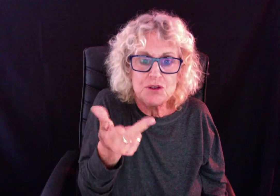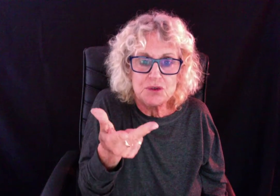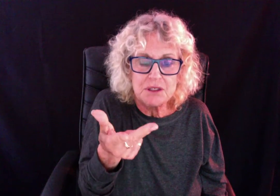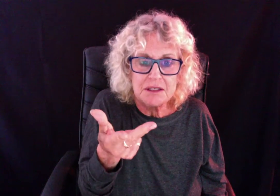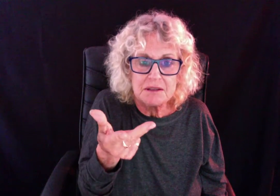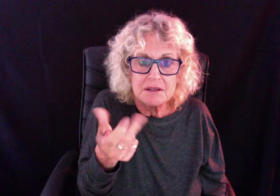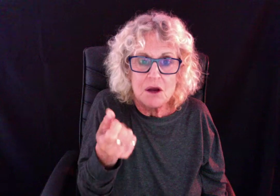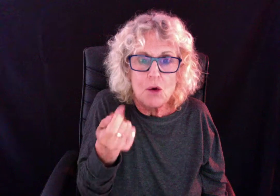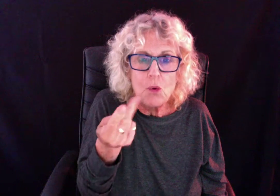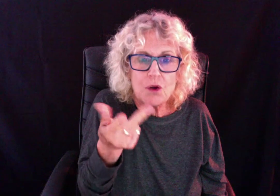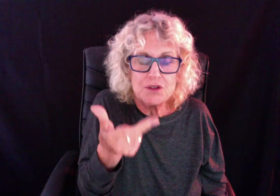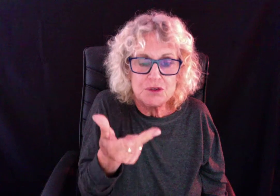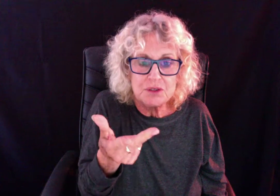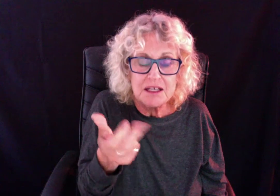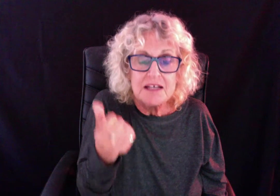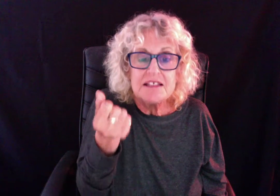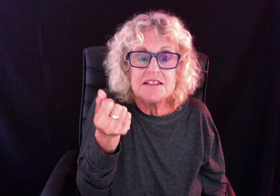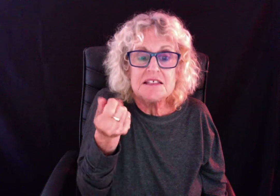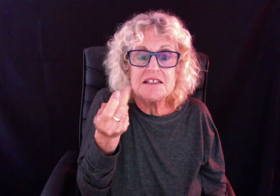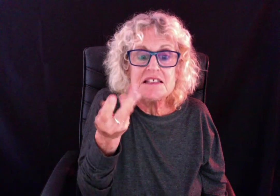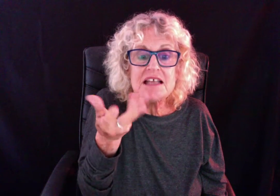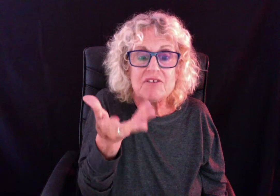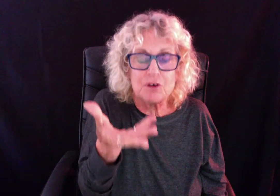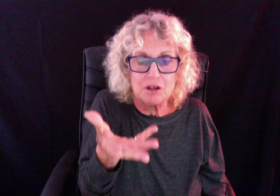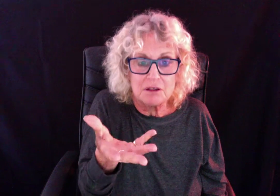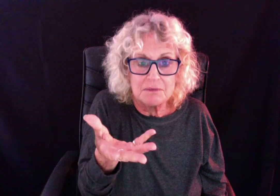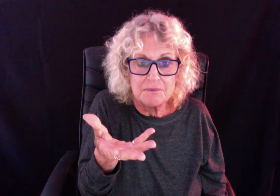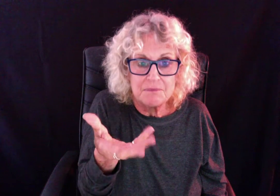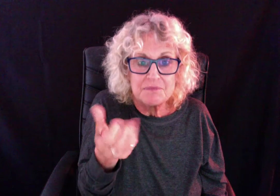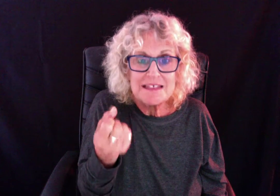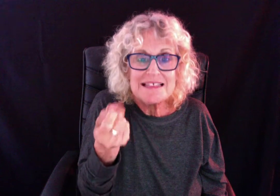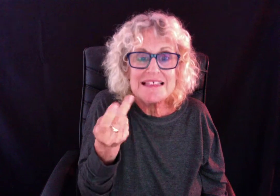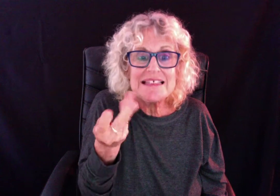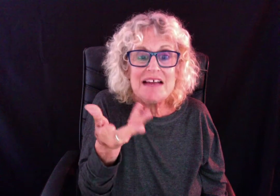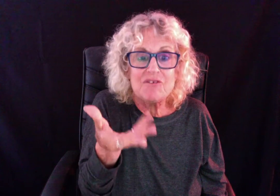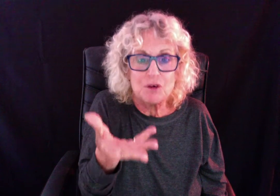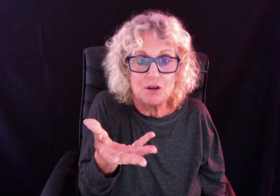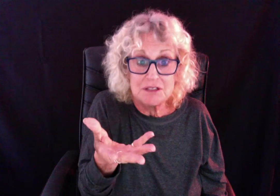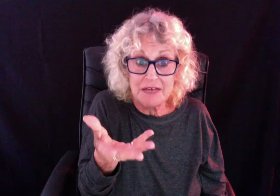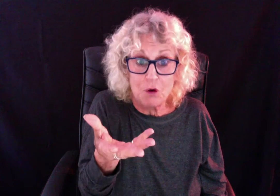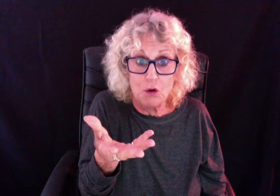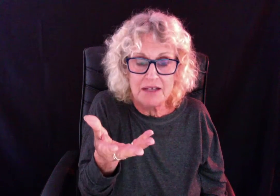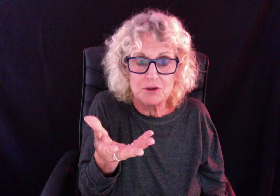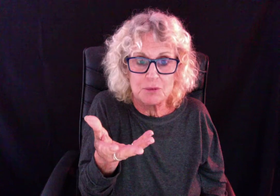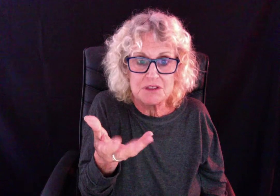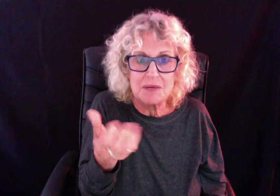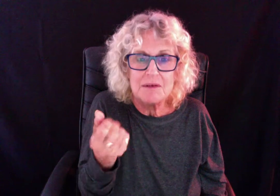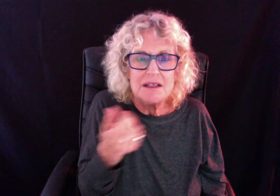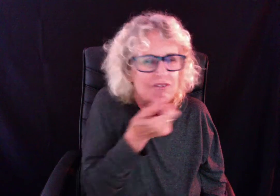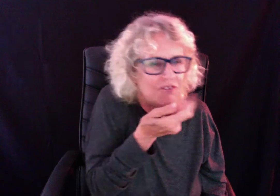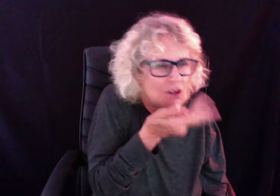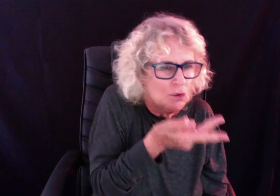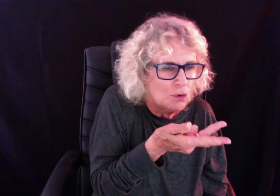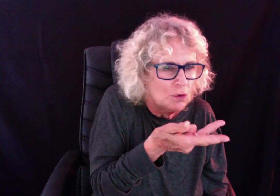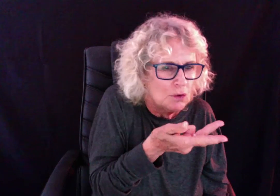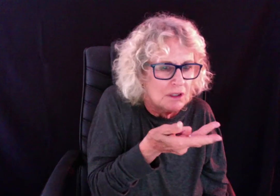1, 2, 3. 1, 2, 3. This is several. Several. See how the whole hand opens up. Few, and